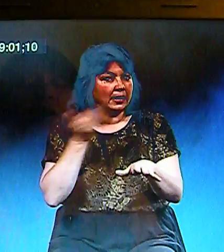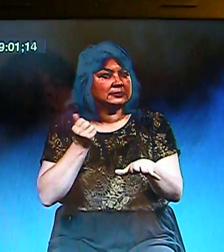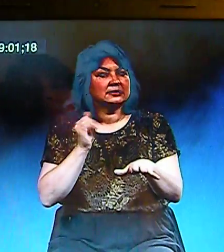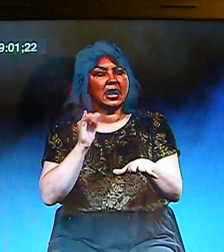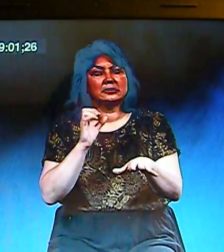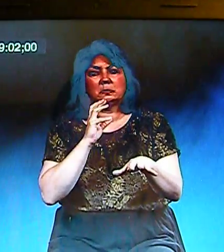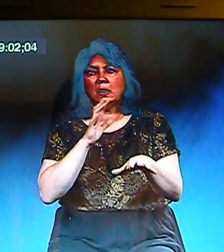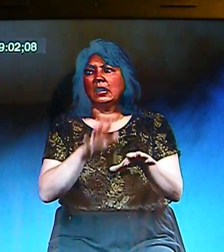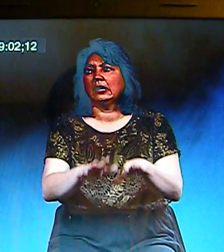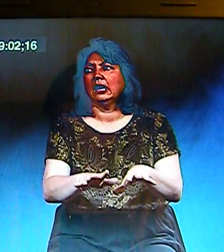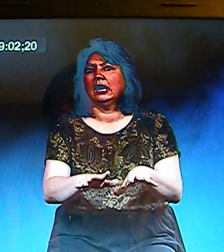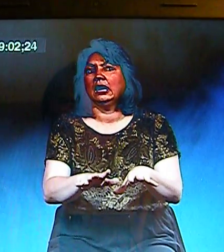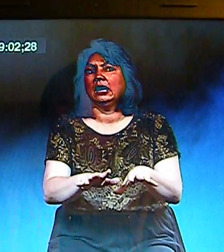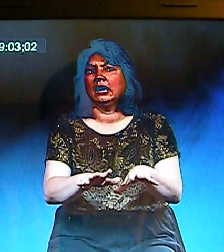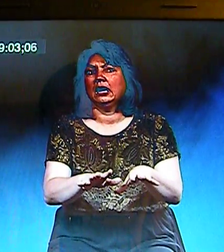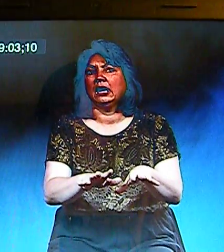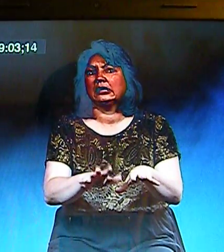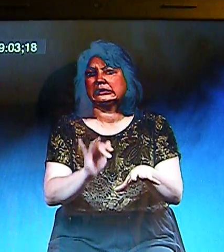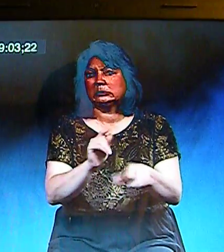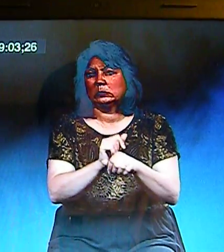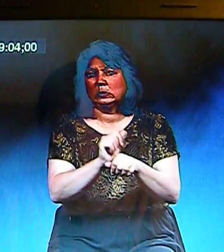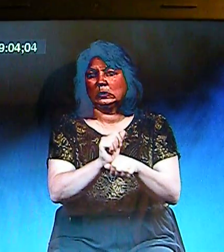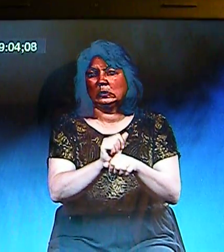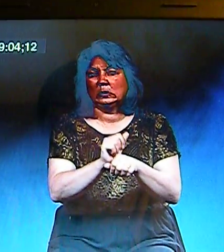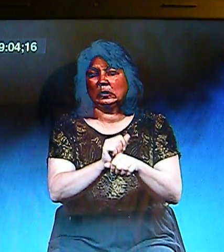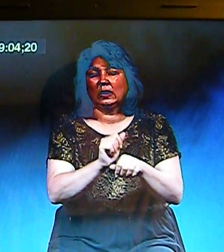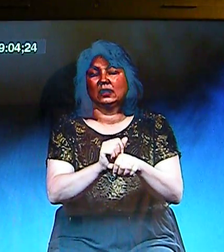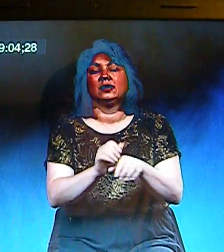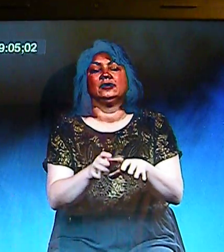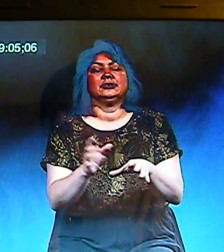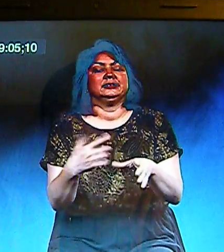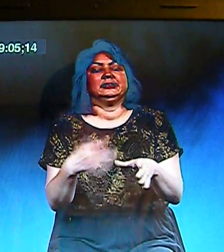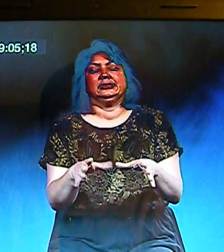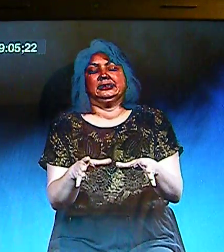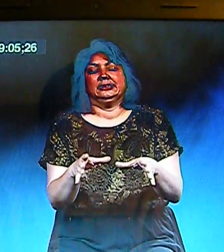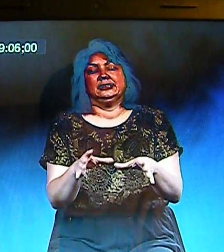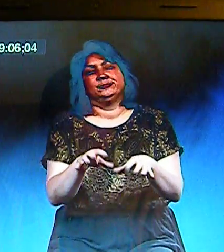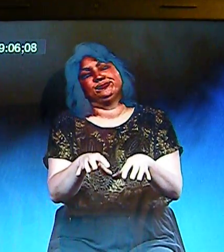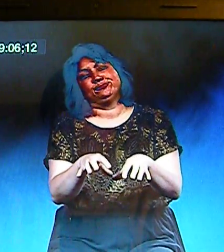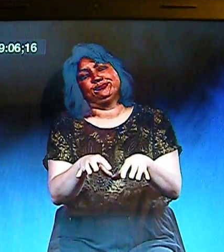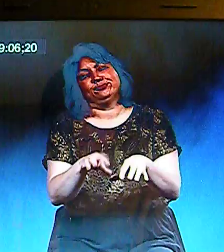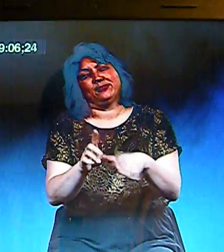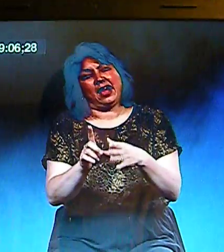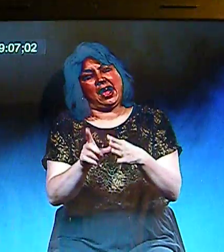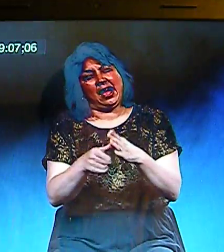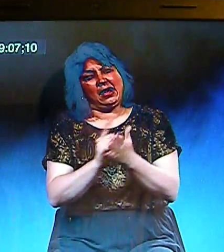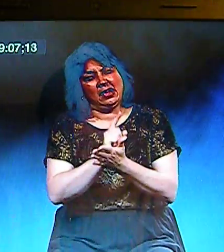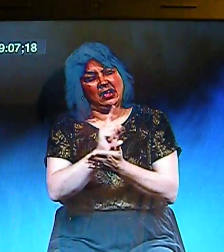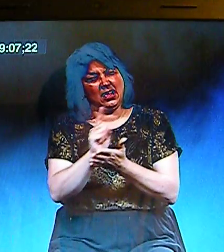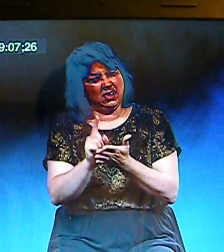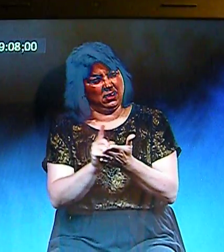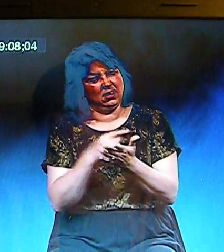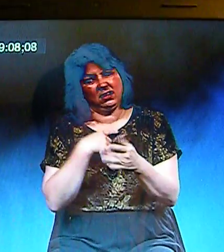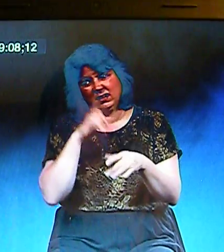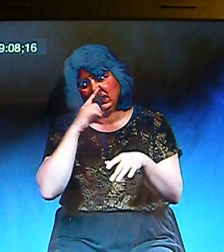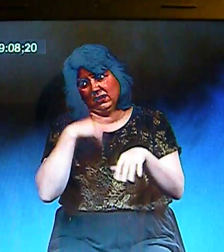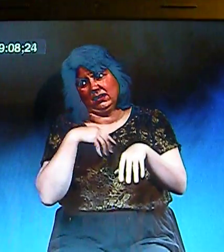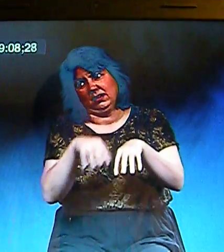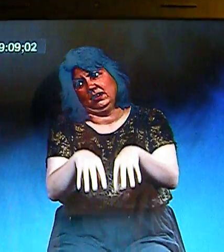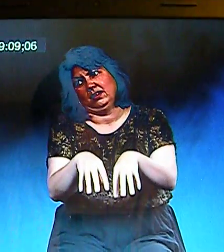filled a bowl full of ice water and got some ice and soaked my hands in them. And that just instantly relieved